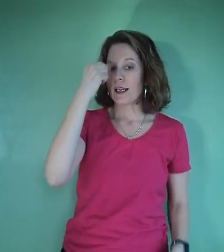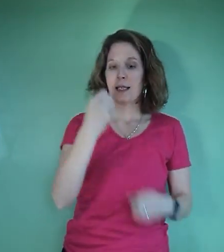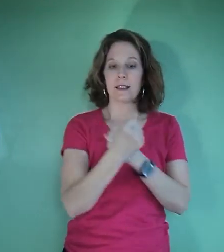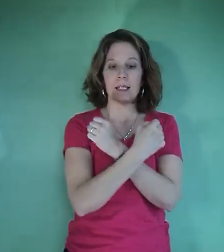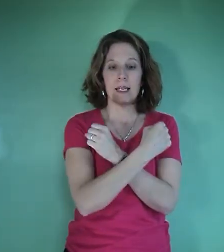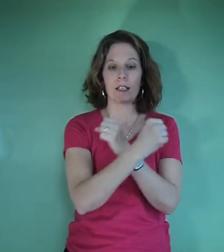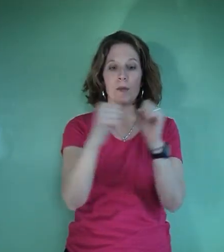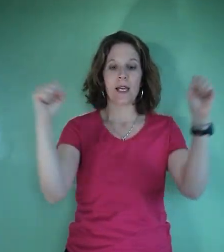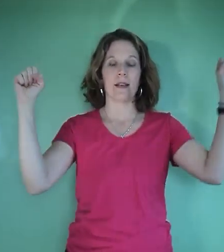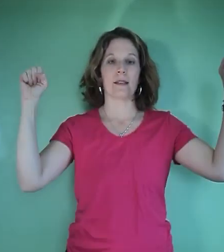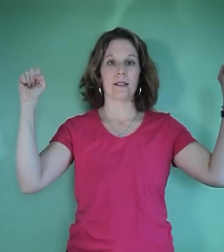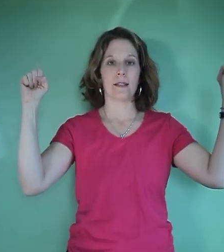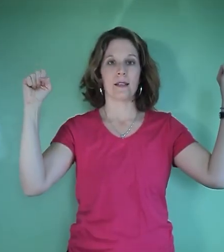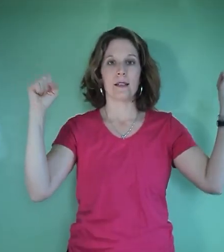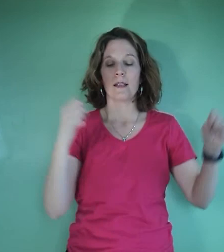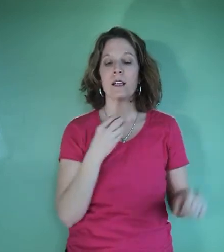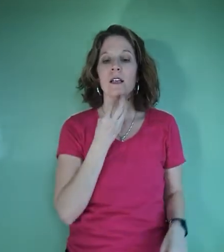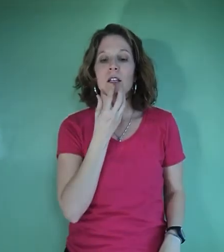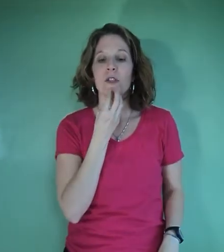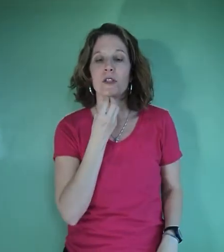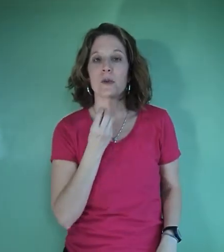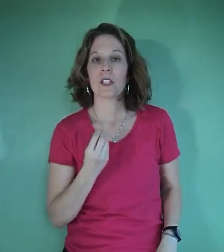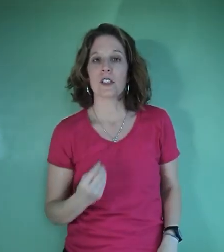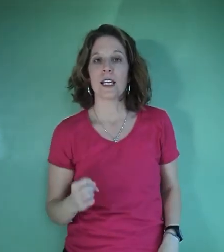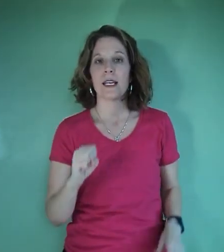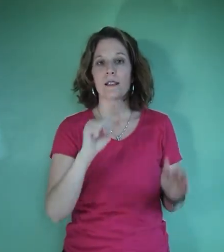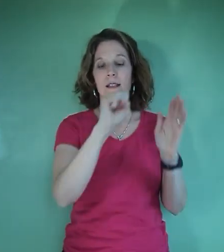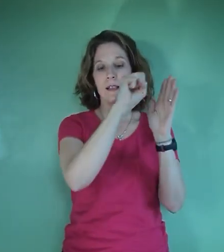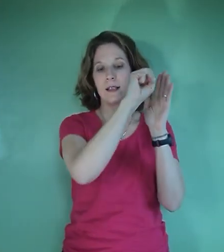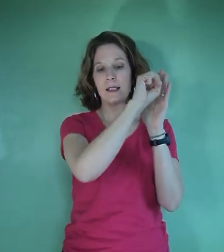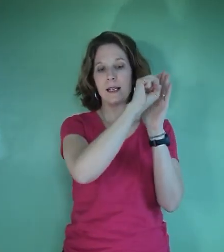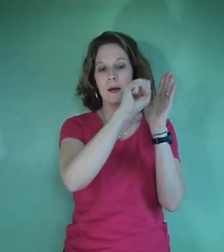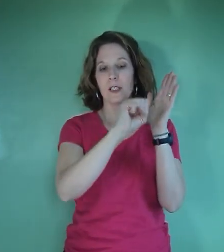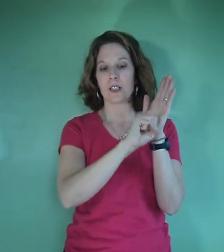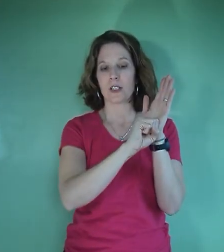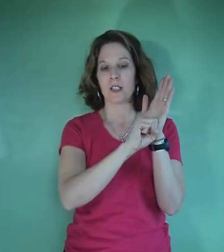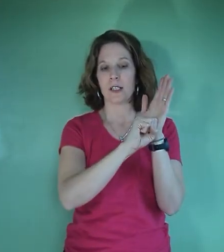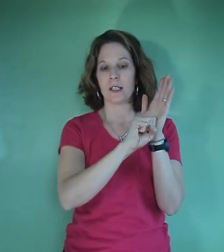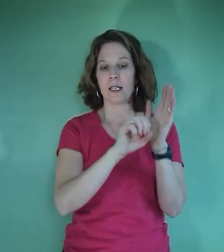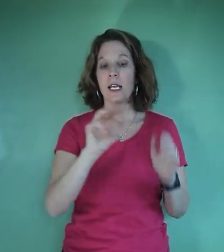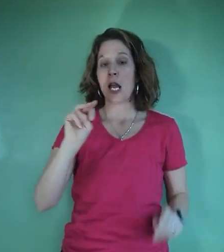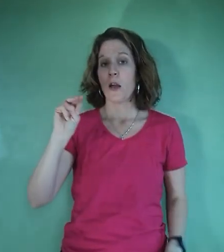India's independence, Jewish state established,